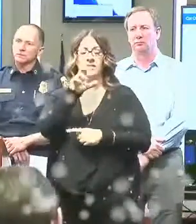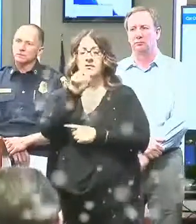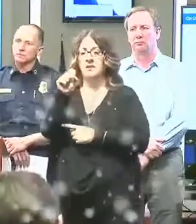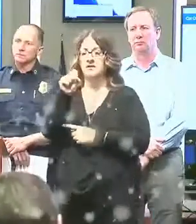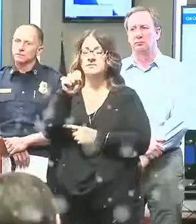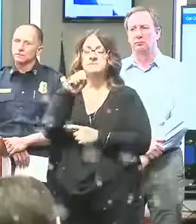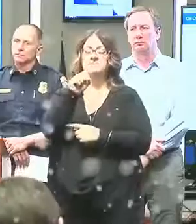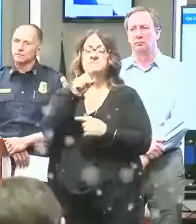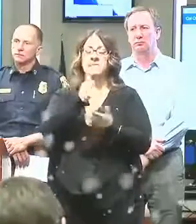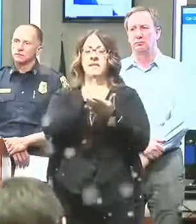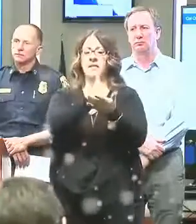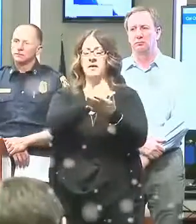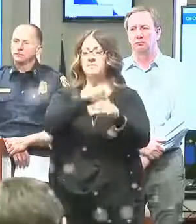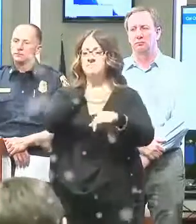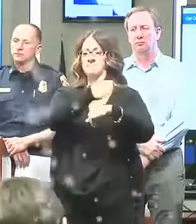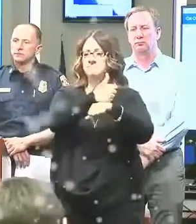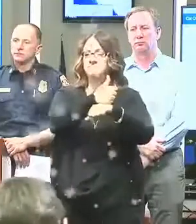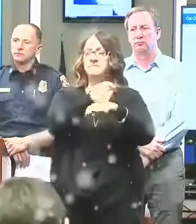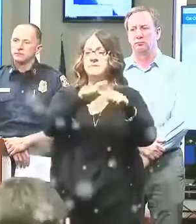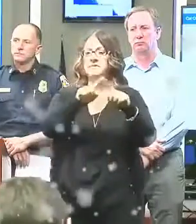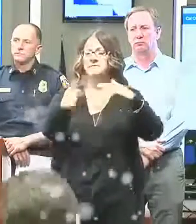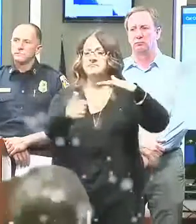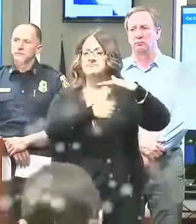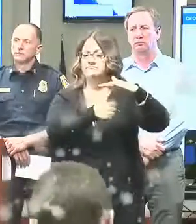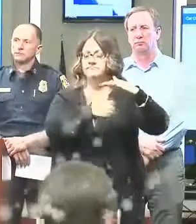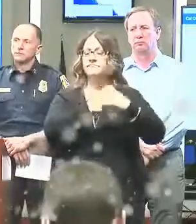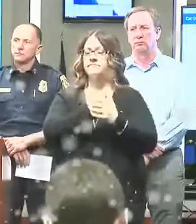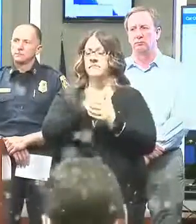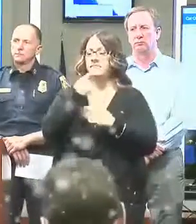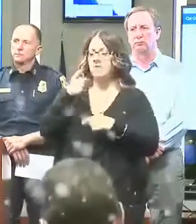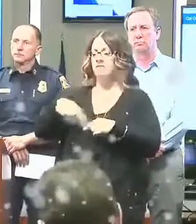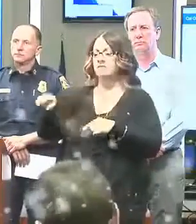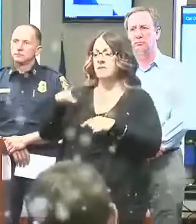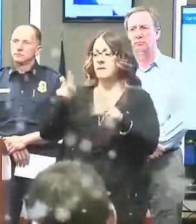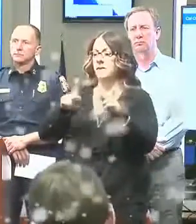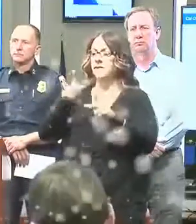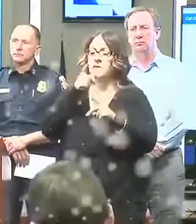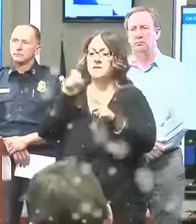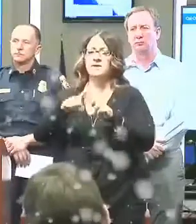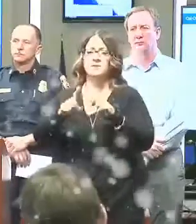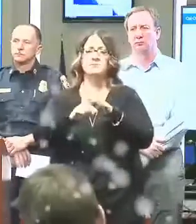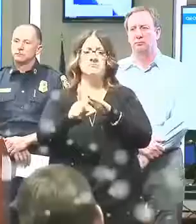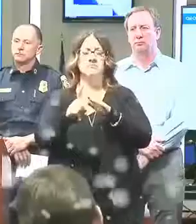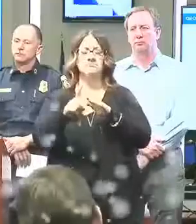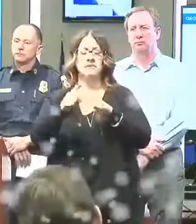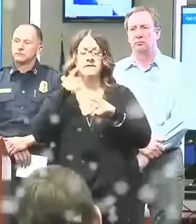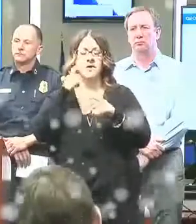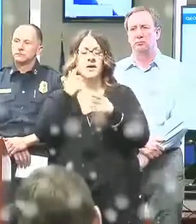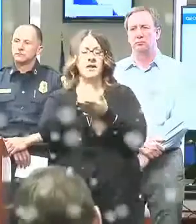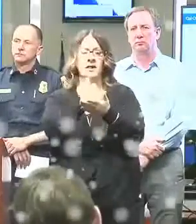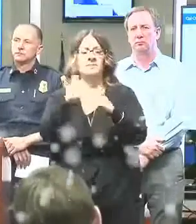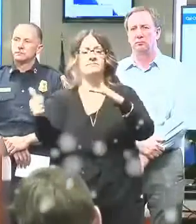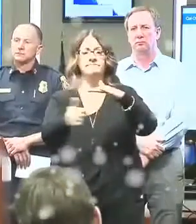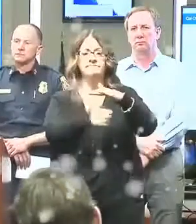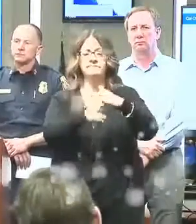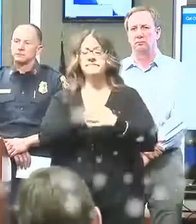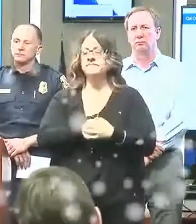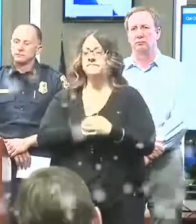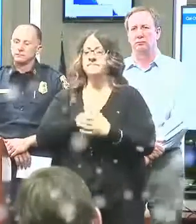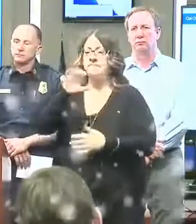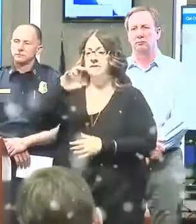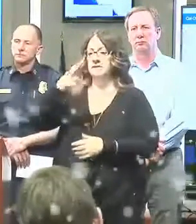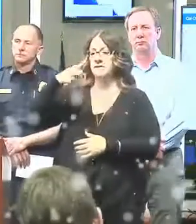shelters and displaced residents. Part of that has been the folks you see behind me. I'm going to let each one of them talk. California Highway Patrol has been very